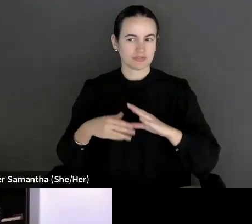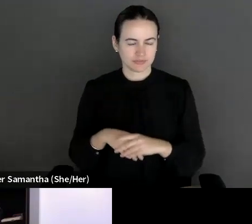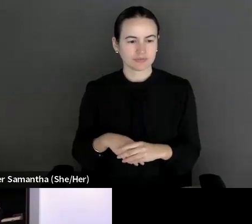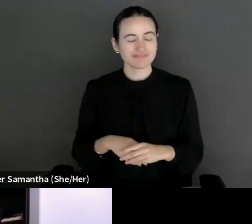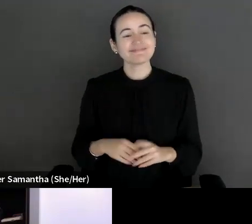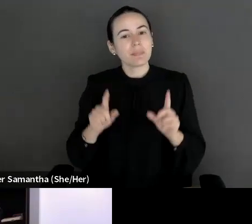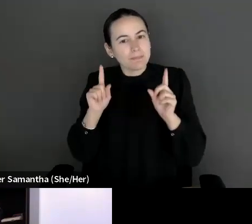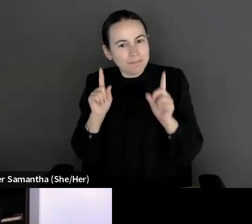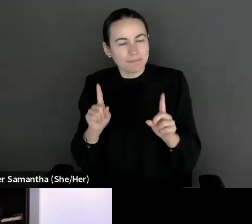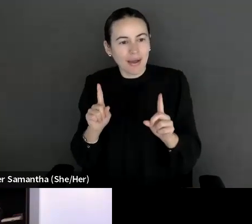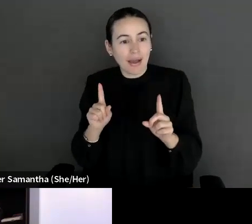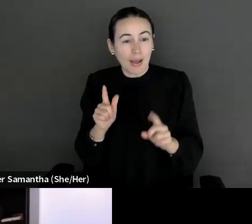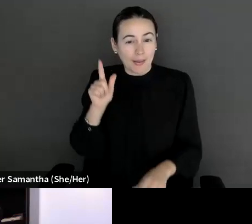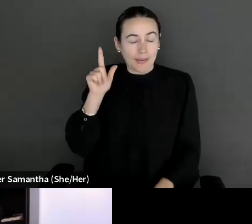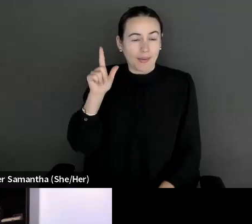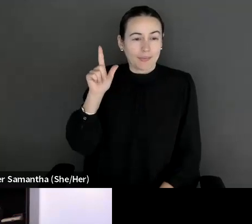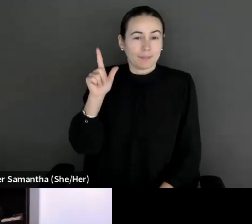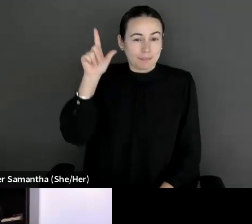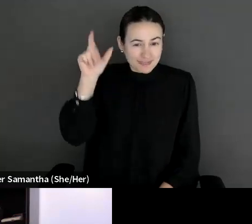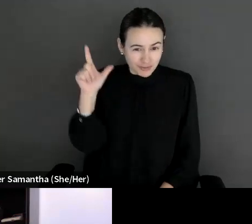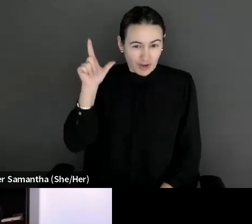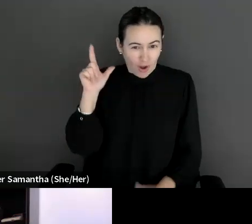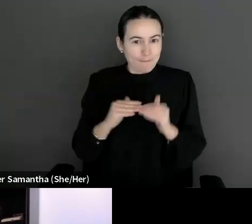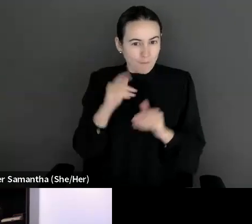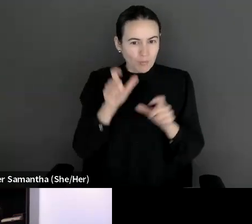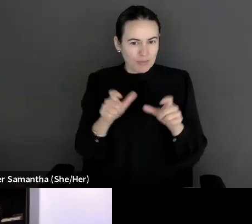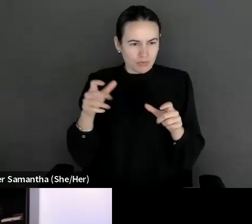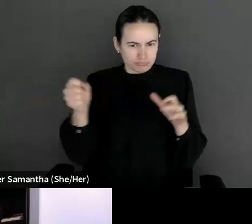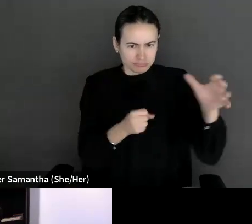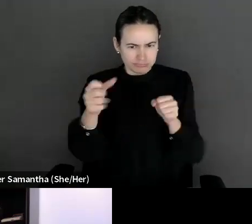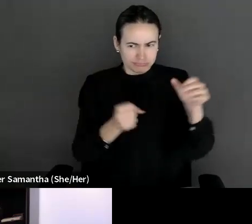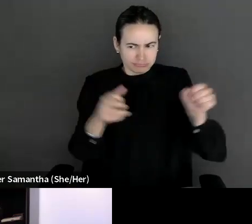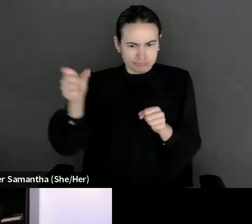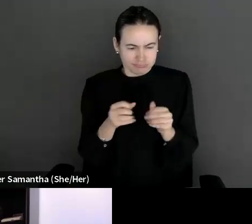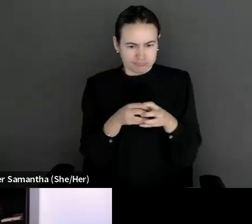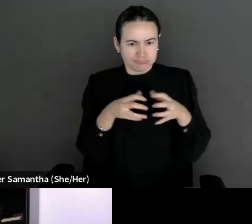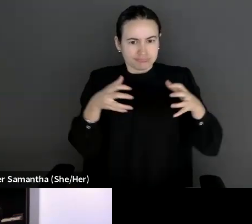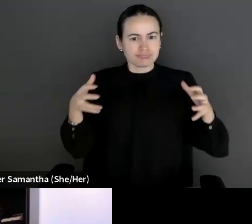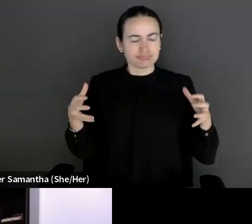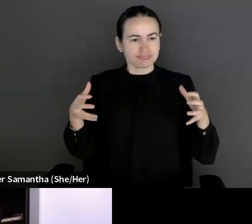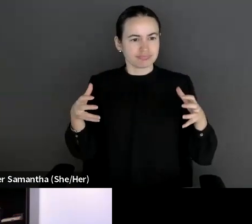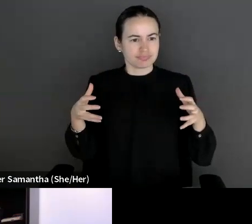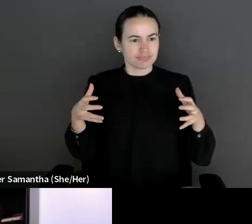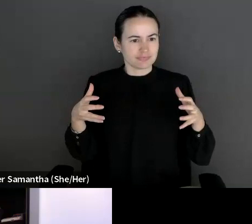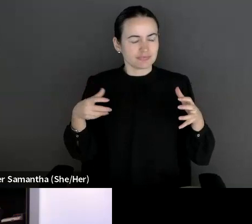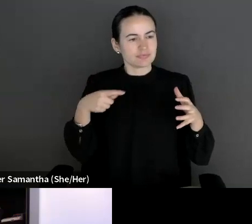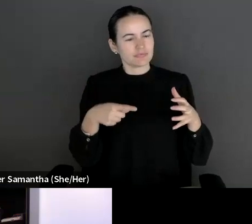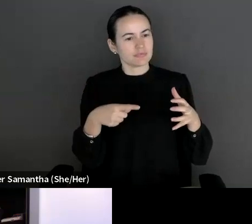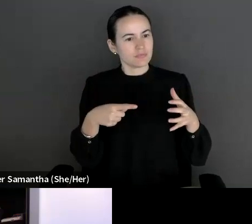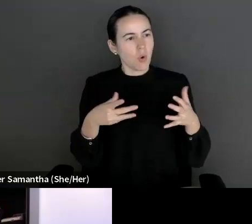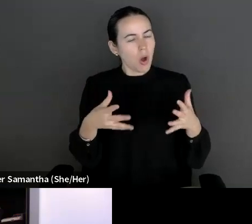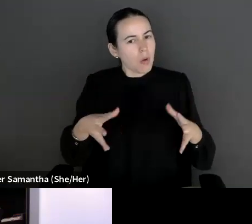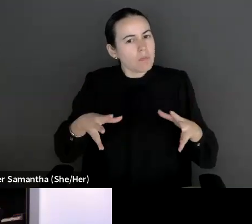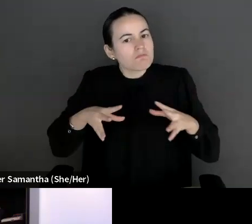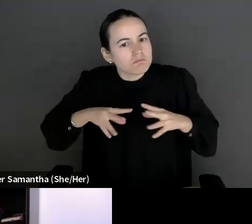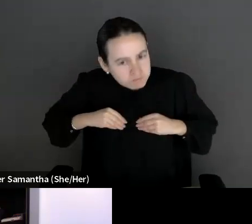you get involved in the project, the more likely they are to be receptive to the